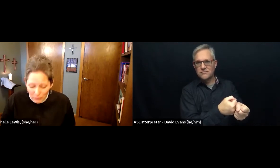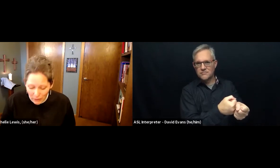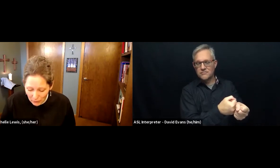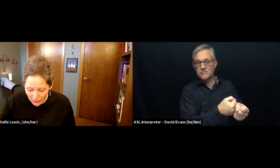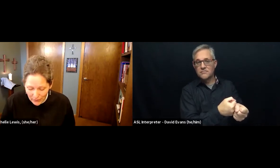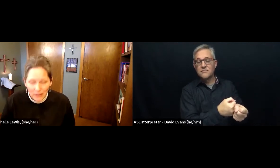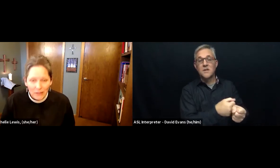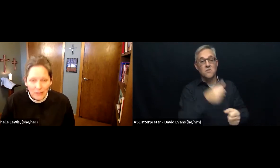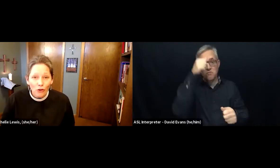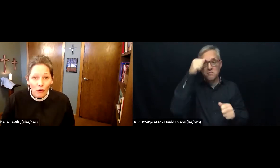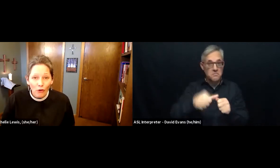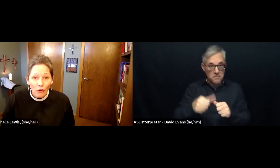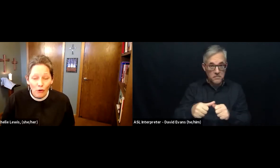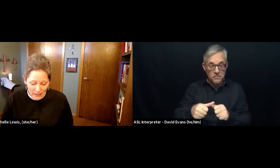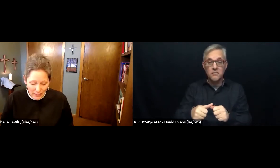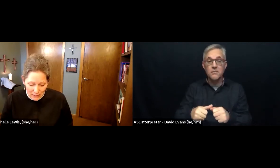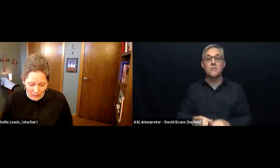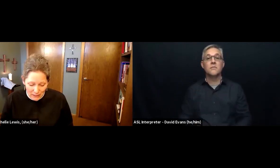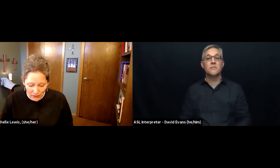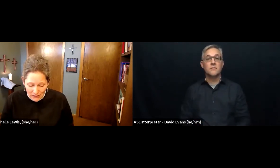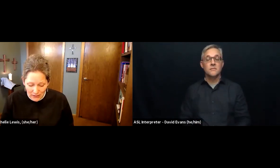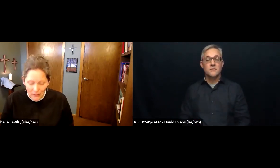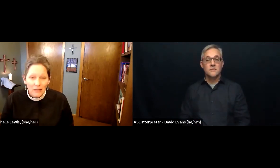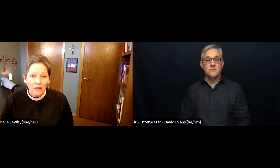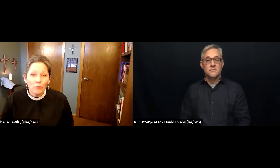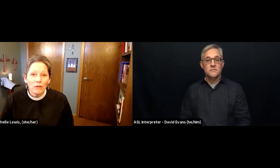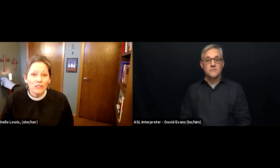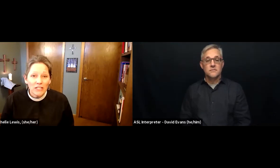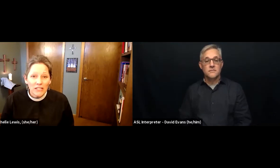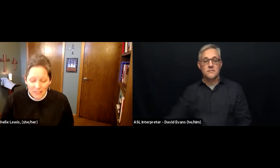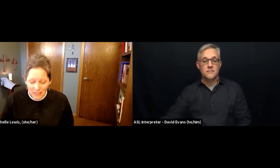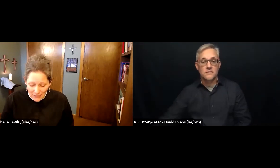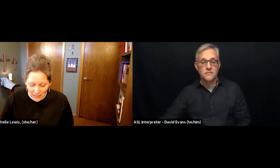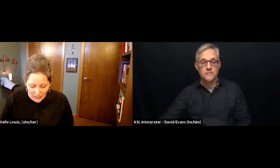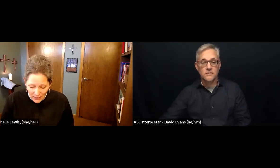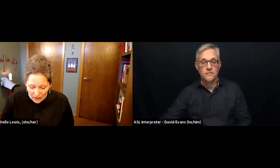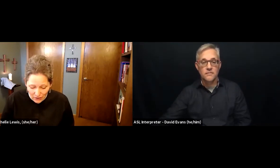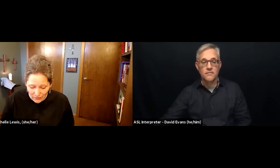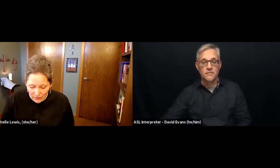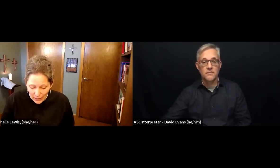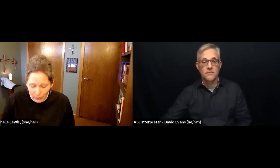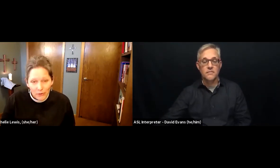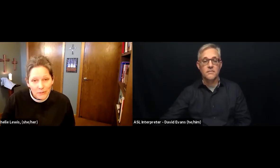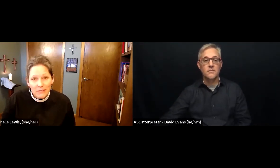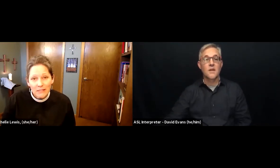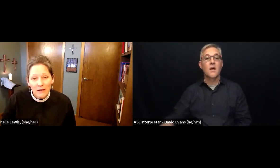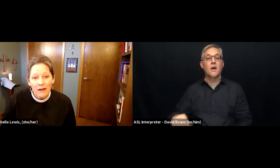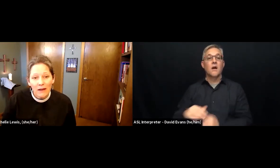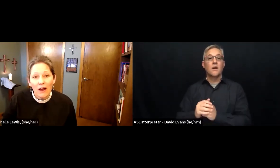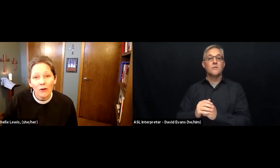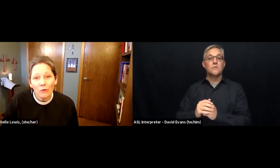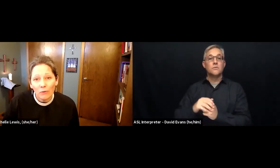To remember that joy is experienced when Jesus takes care of the